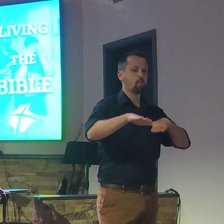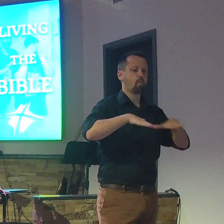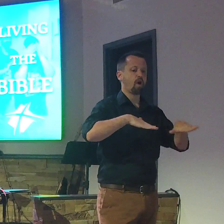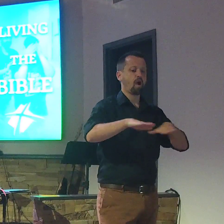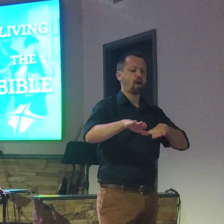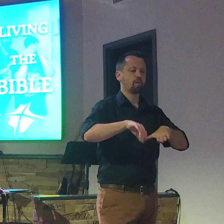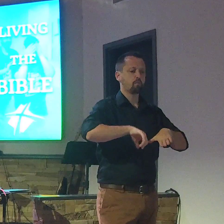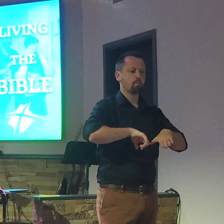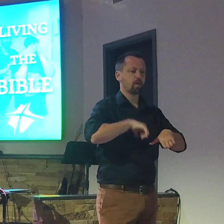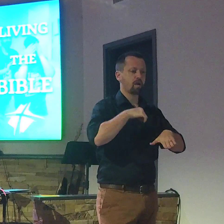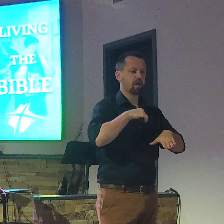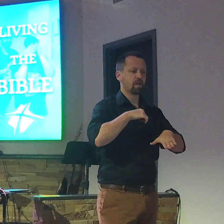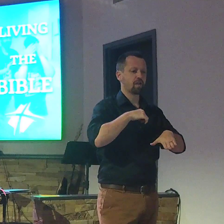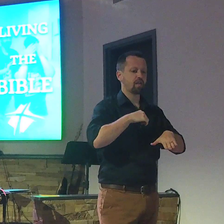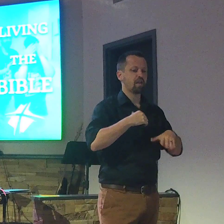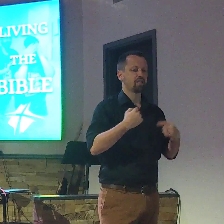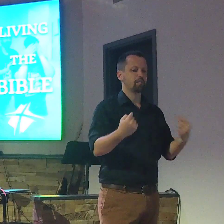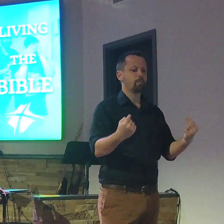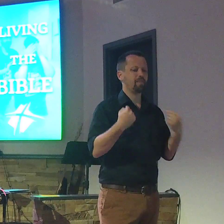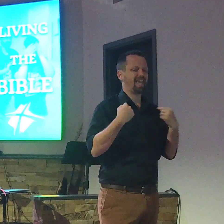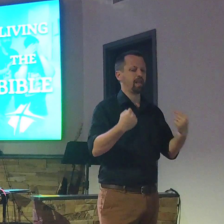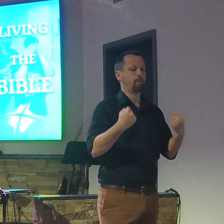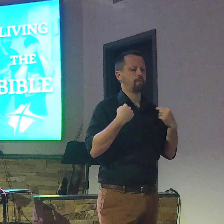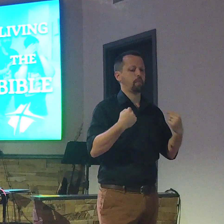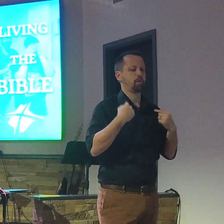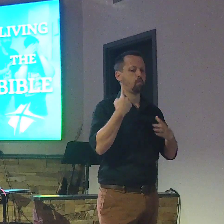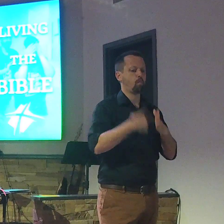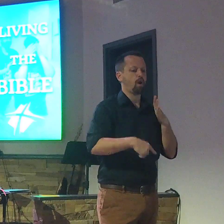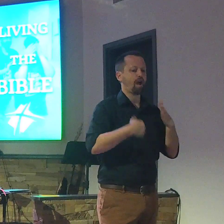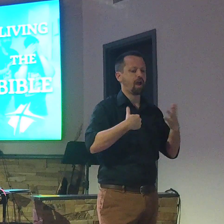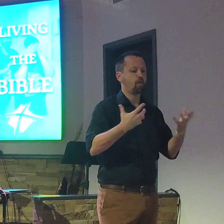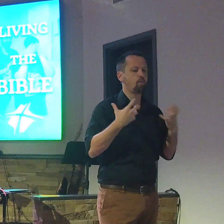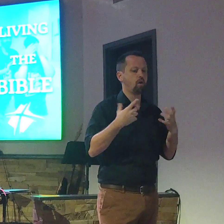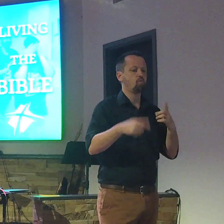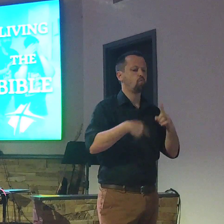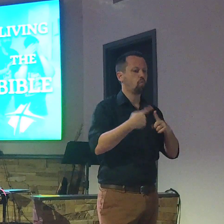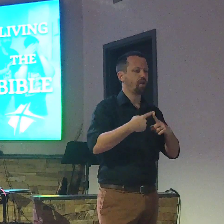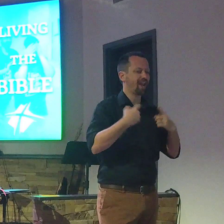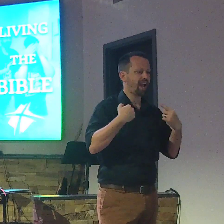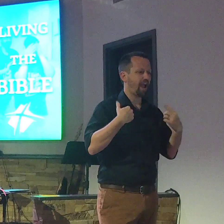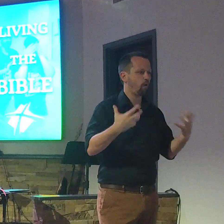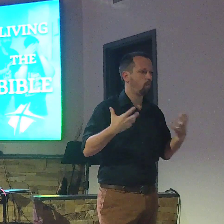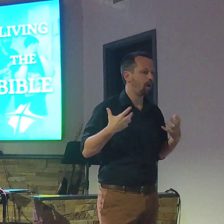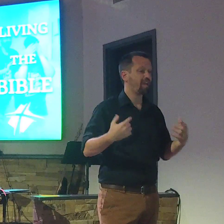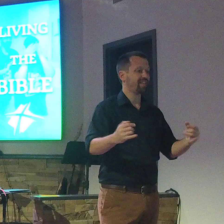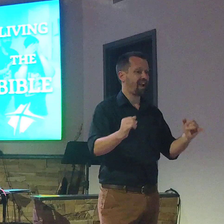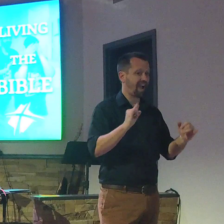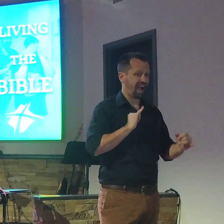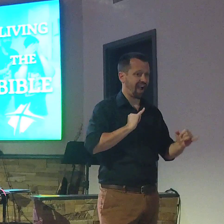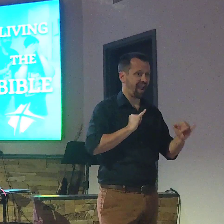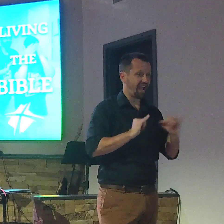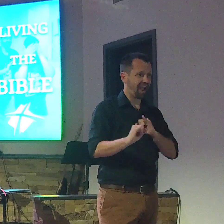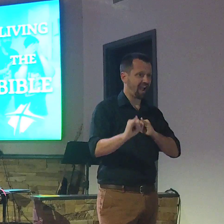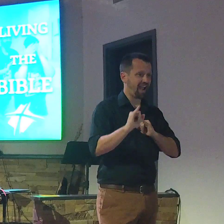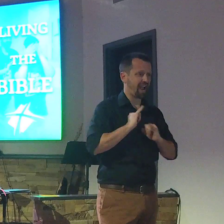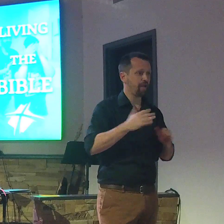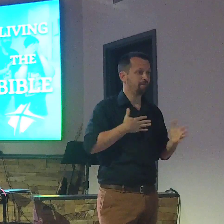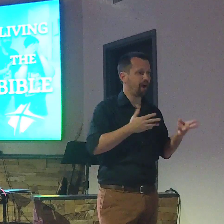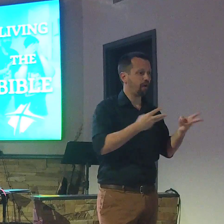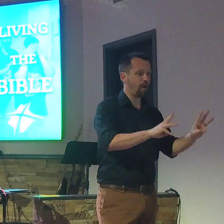do what I please, when I please, with whom I please. And I have to get my way or it's the